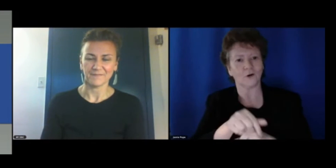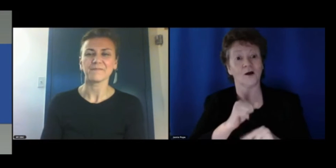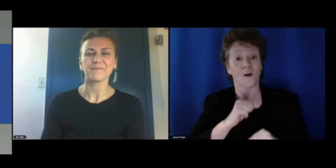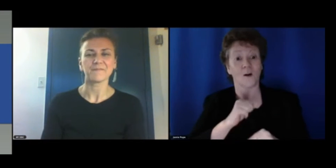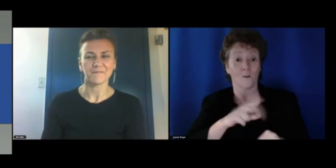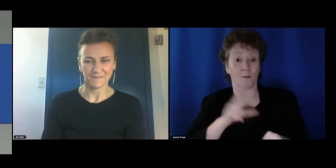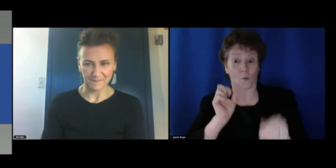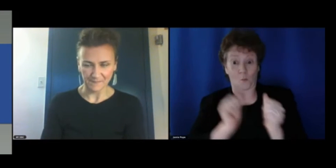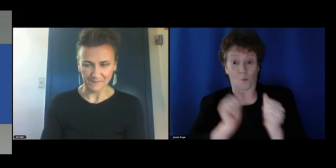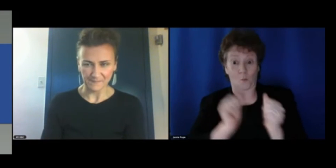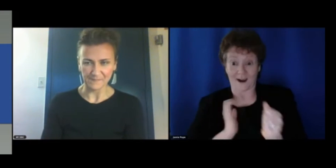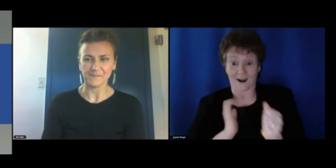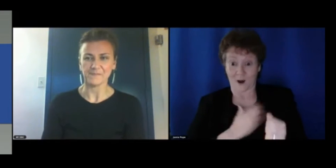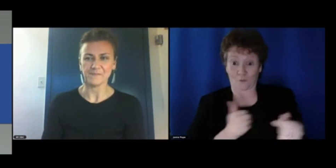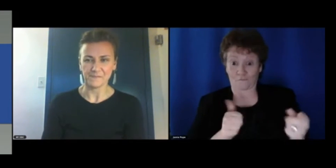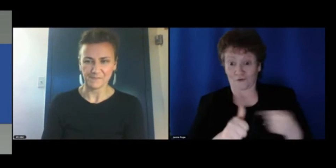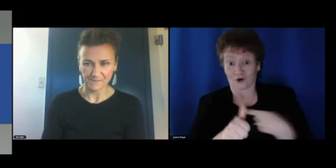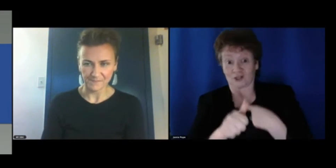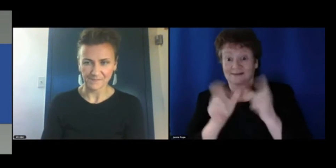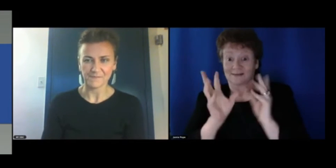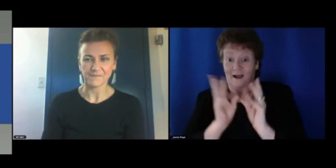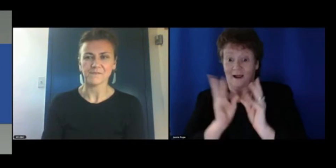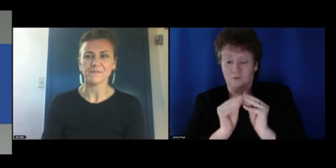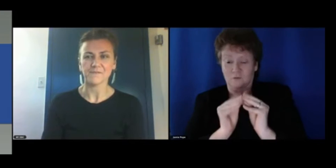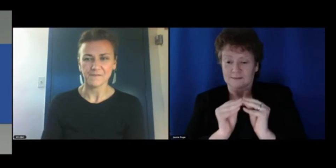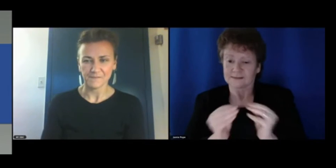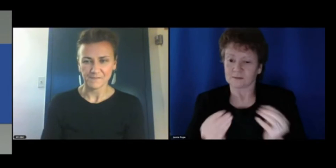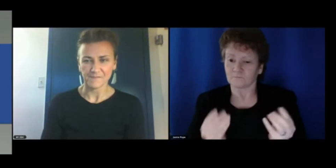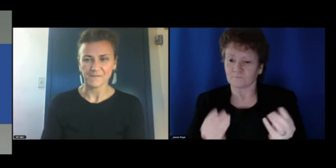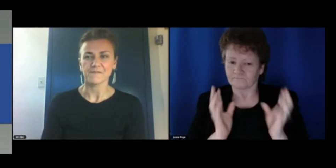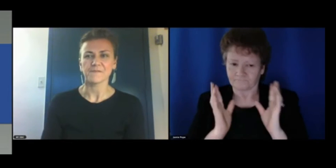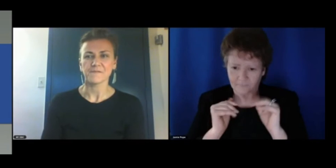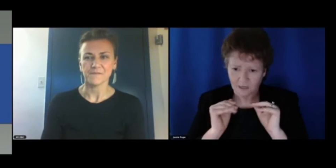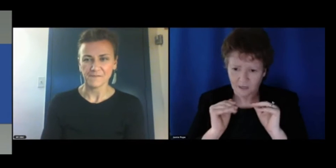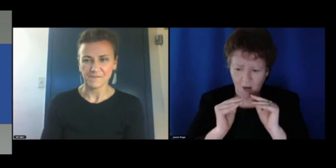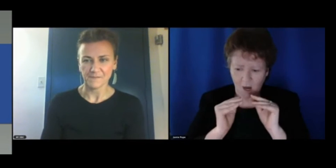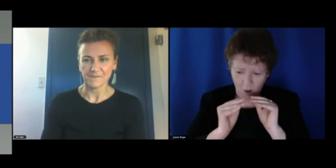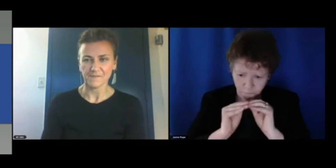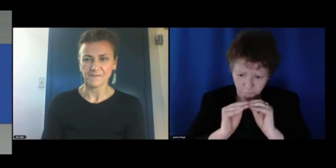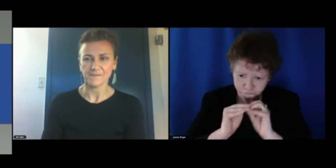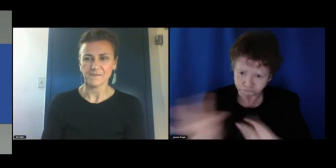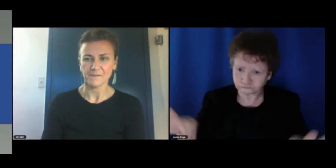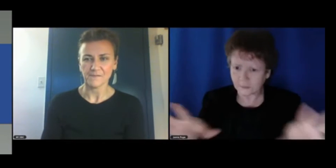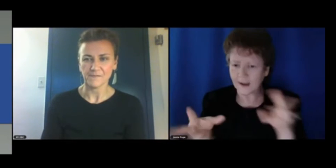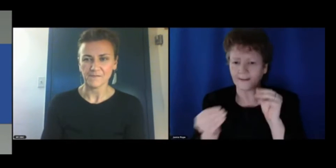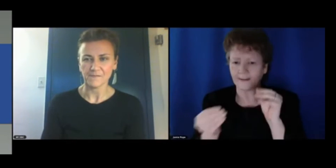gotta learn more about how to use that to impact people.